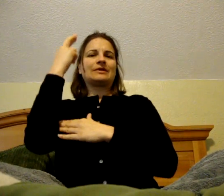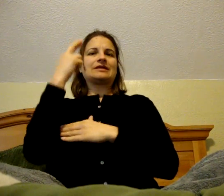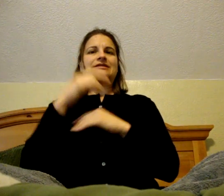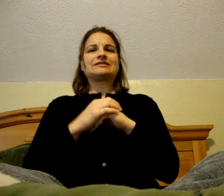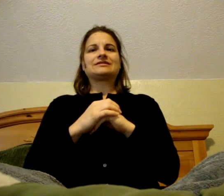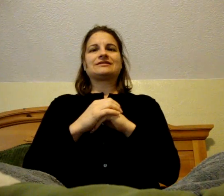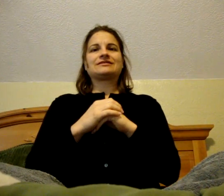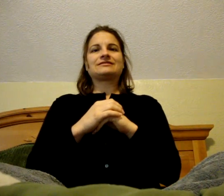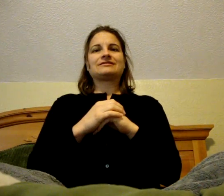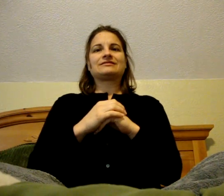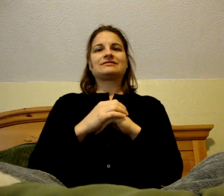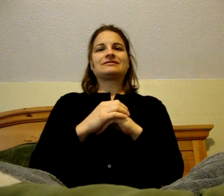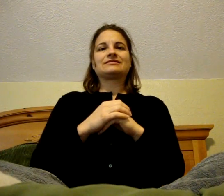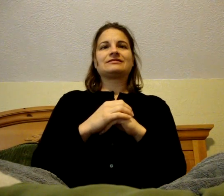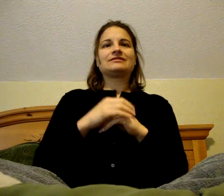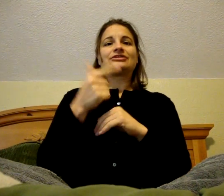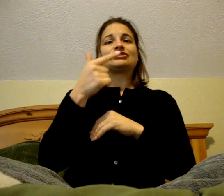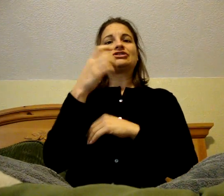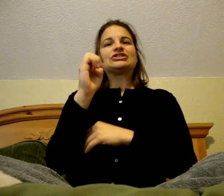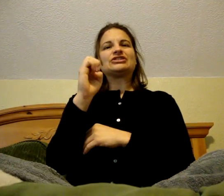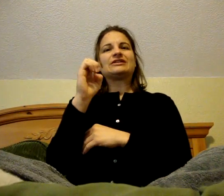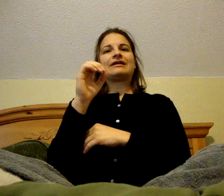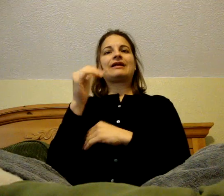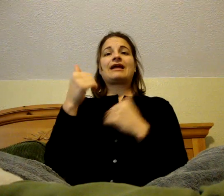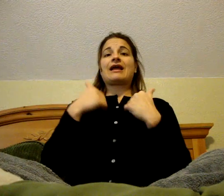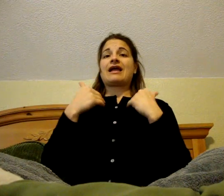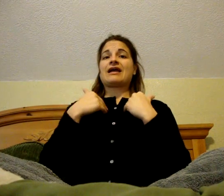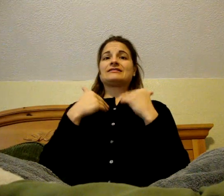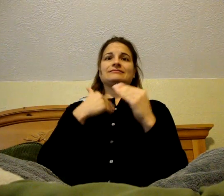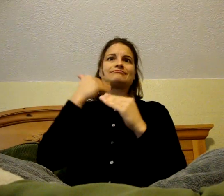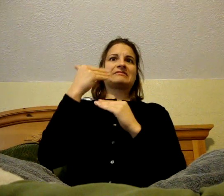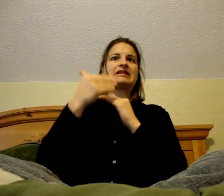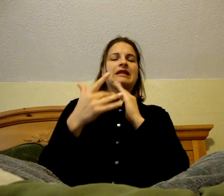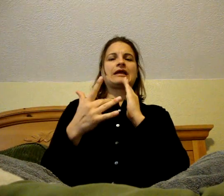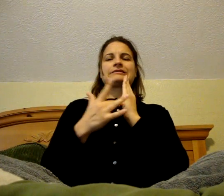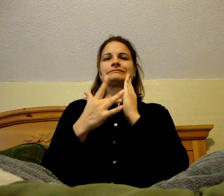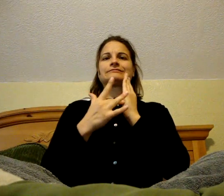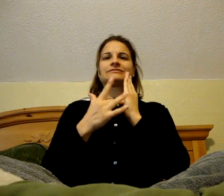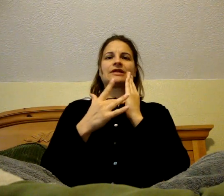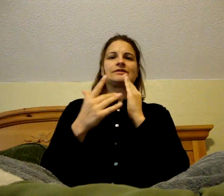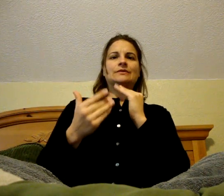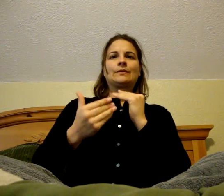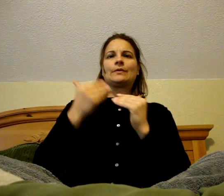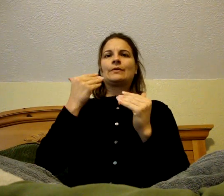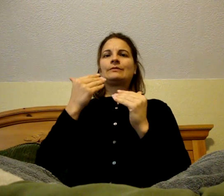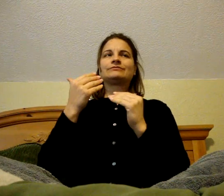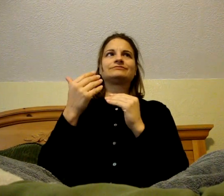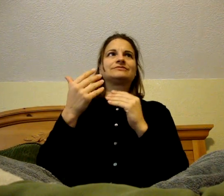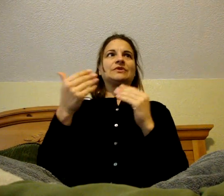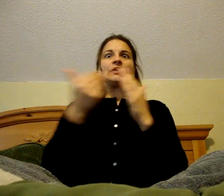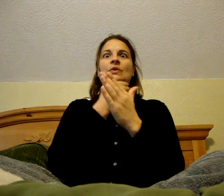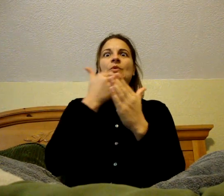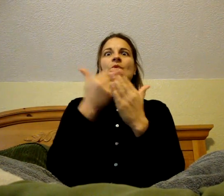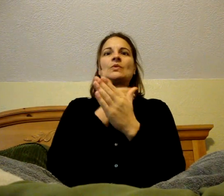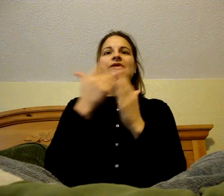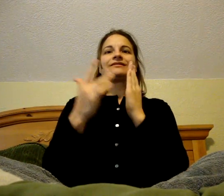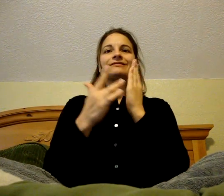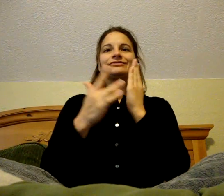GE&X is the latest and greatest. It's the edge of technology that's going to fly people around the world safely and better than